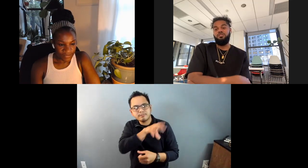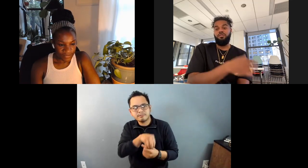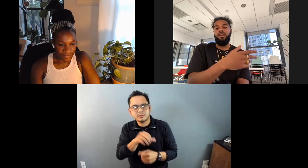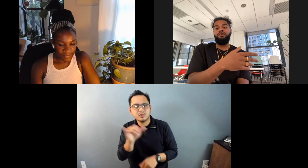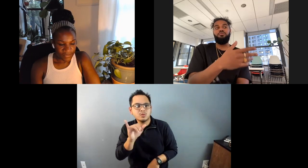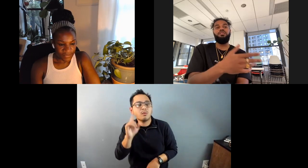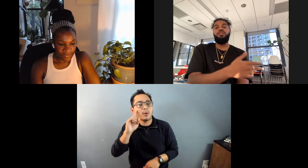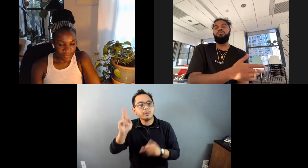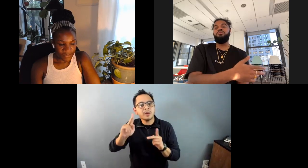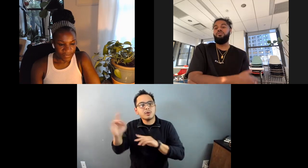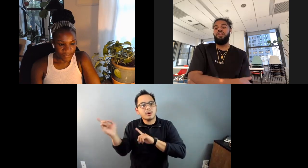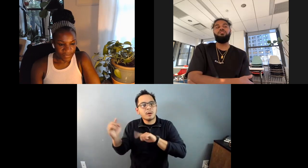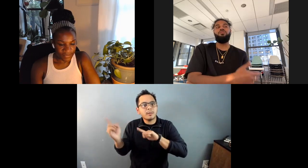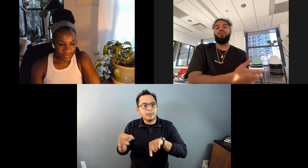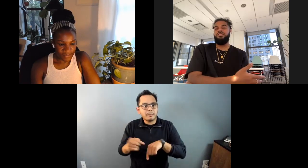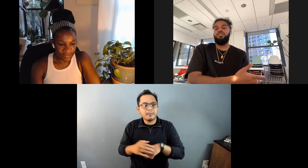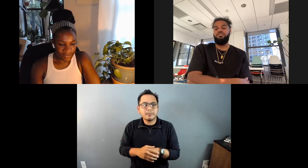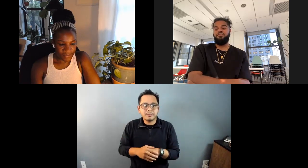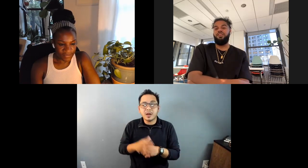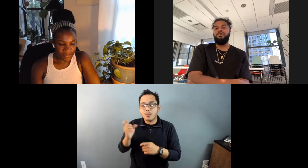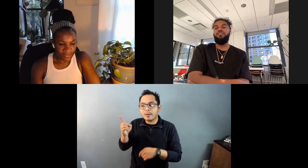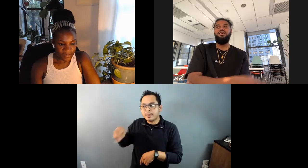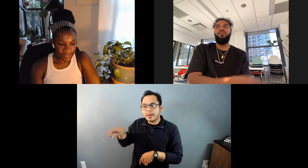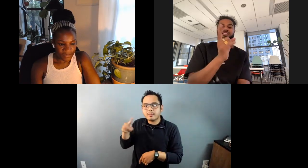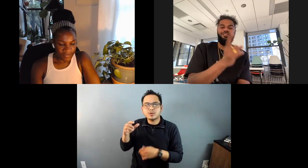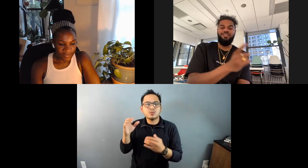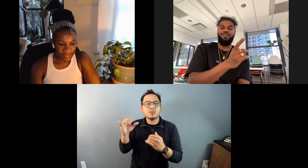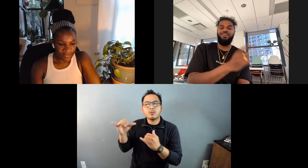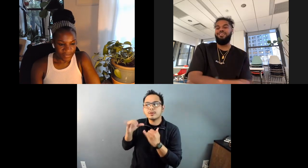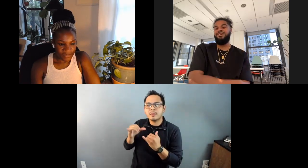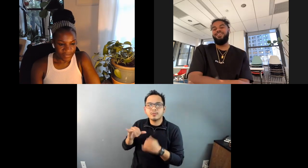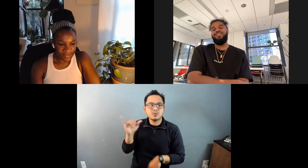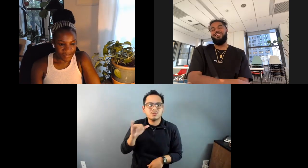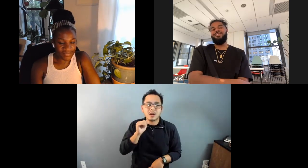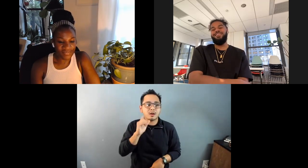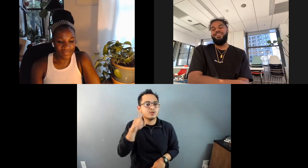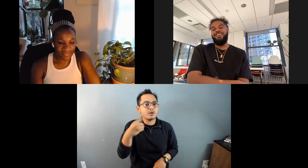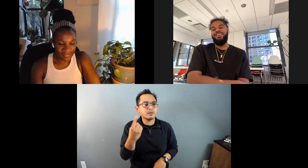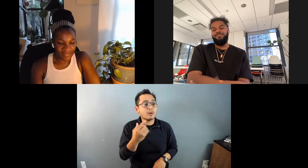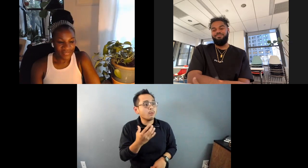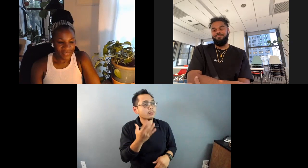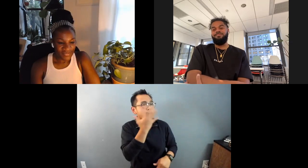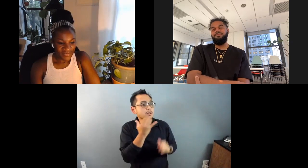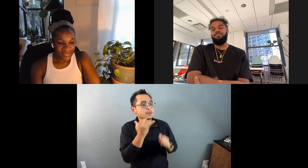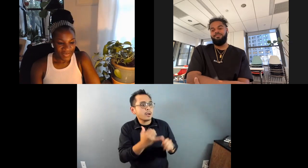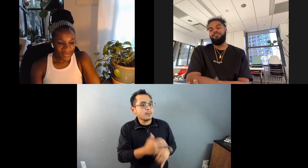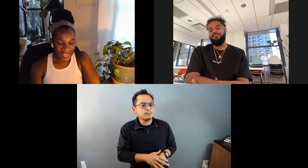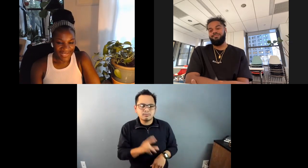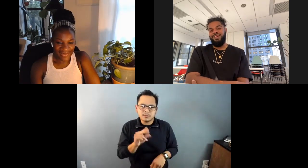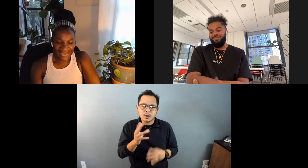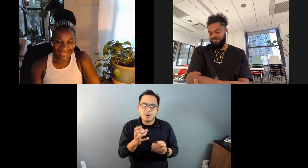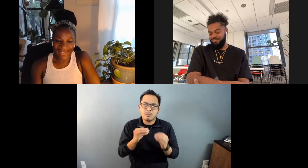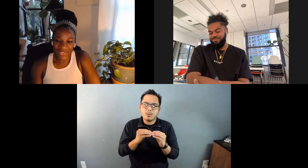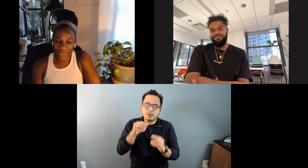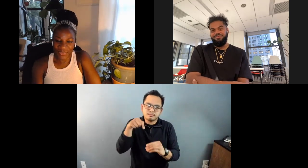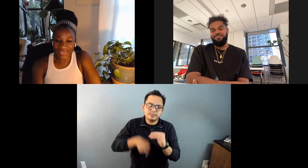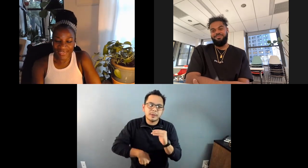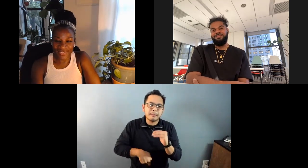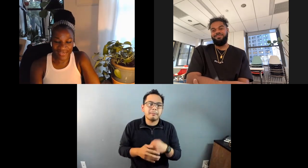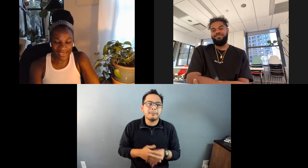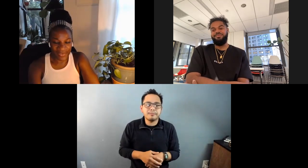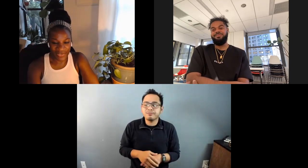it, exploring it on his own. Like he would play, you know, like soca and reggae and all that, but then also like Sam Cooke and like